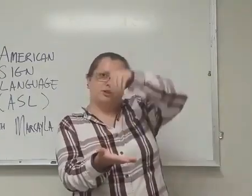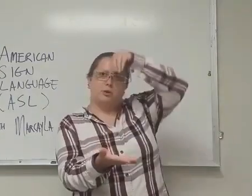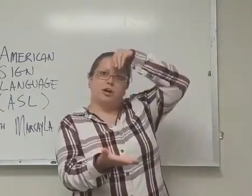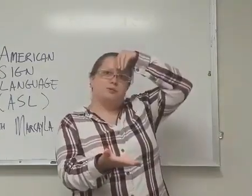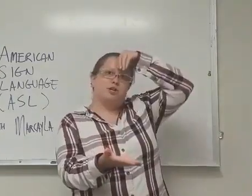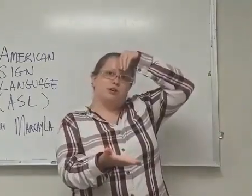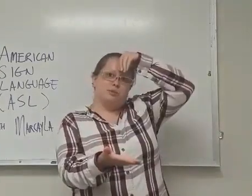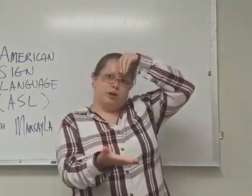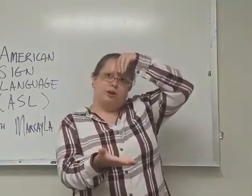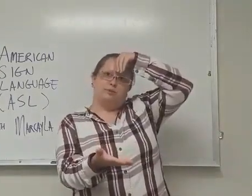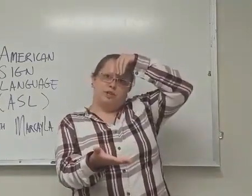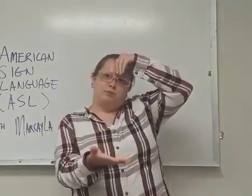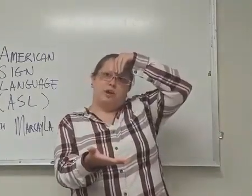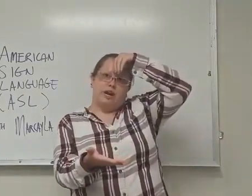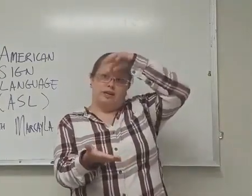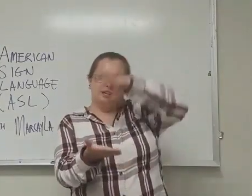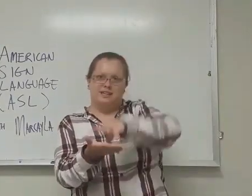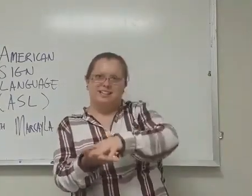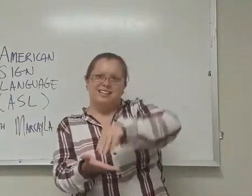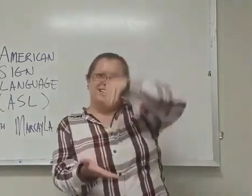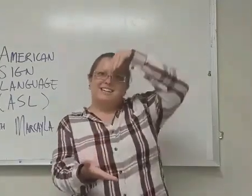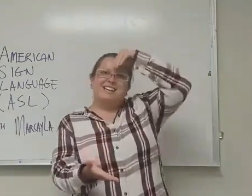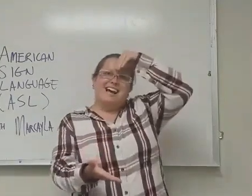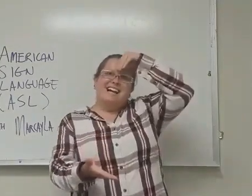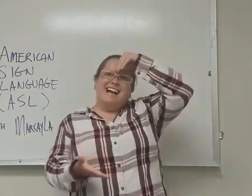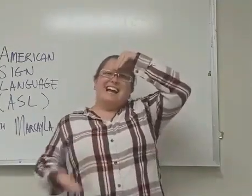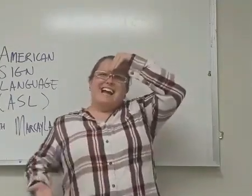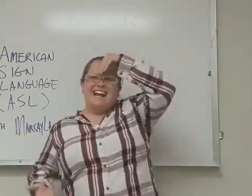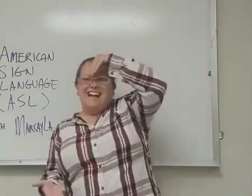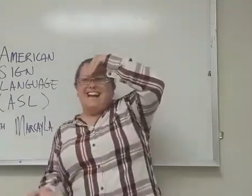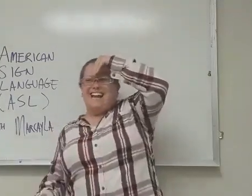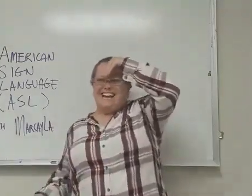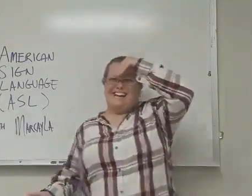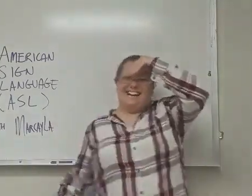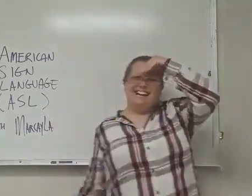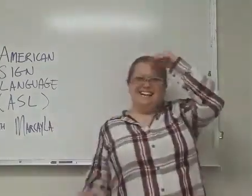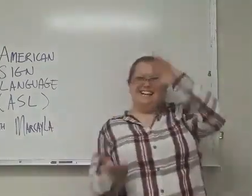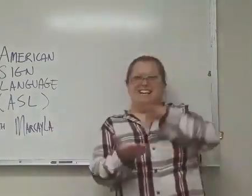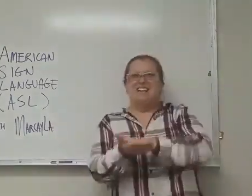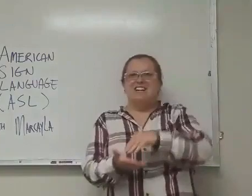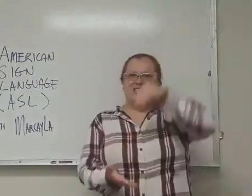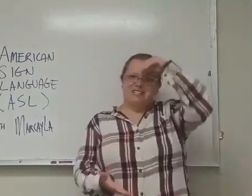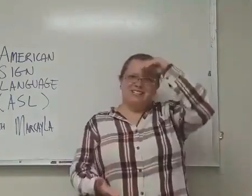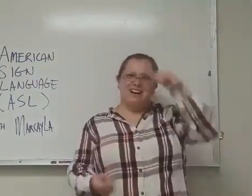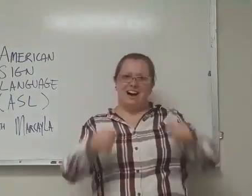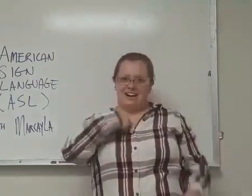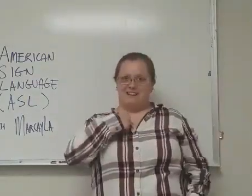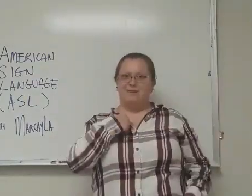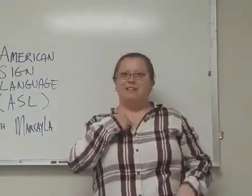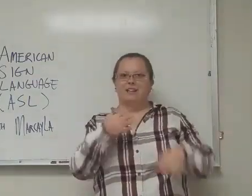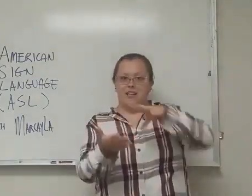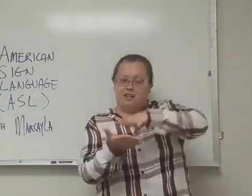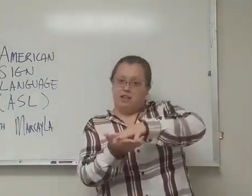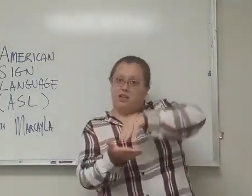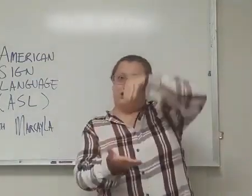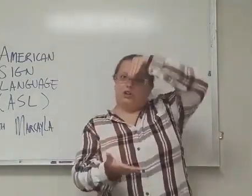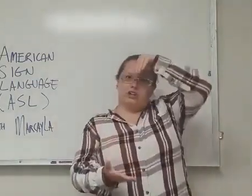going up to your brain. Sorry guys, Mr. Jen's very excited about this. So point to me. I'm